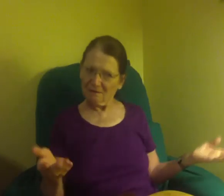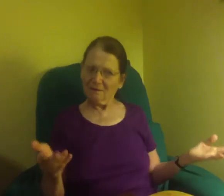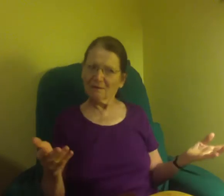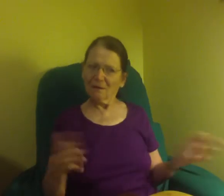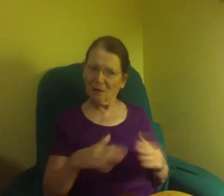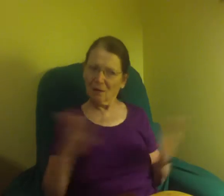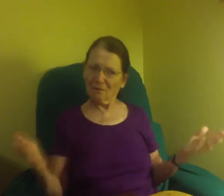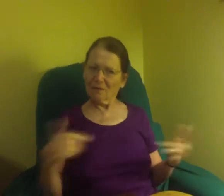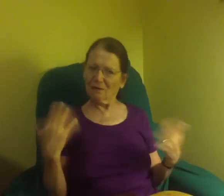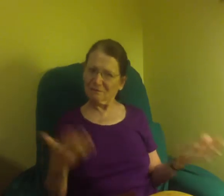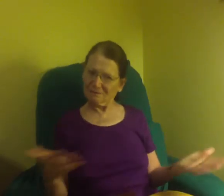oh,